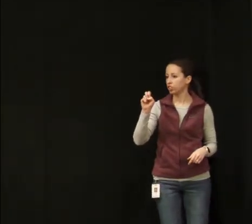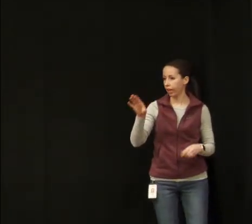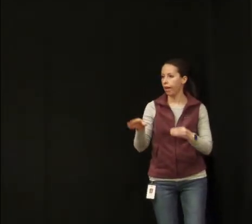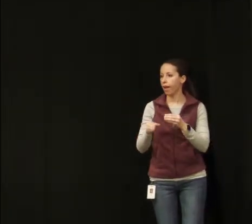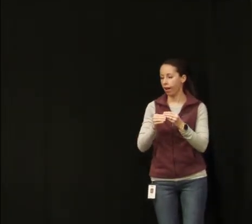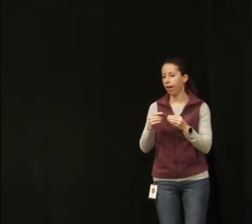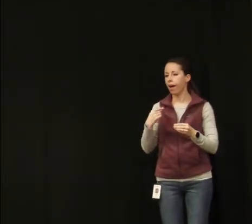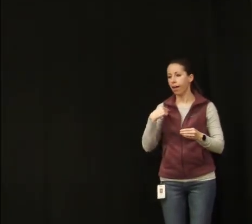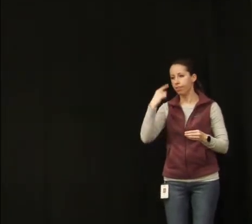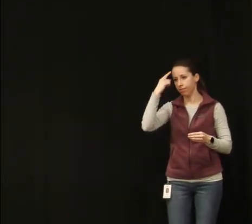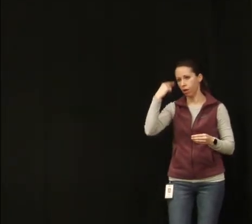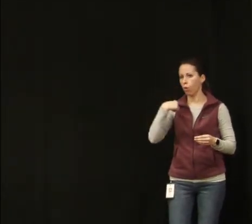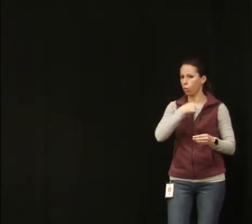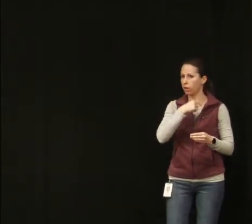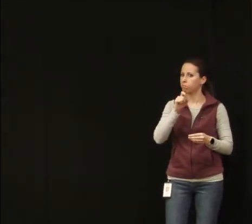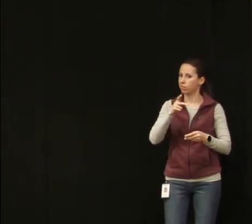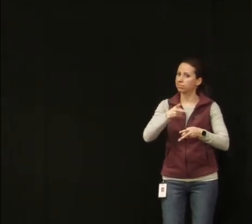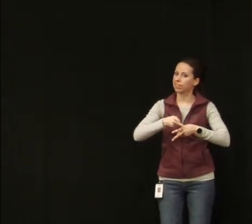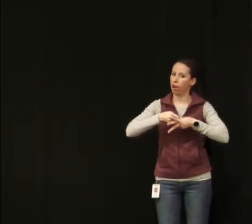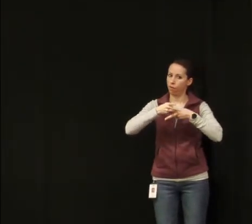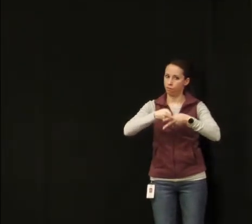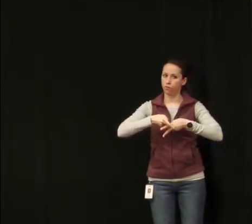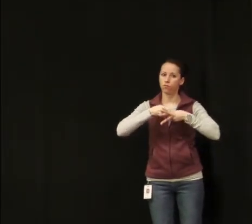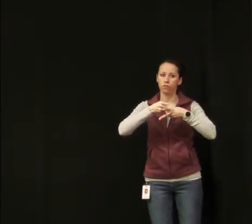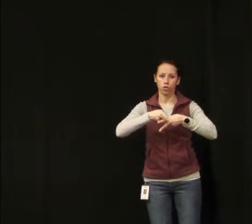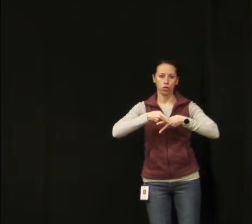a little careful about talking about